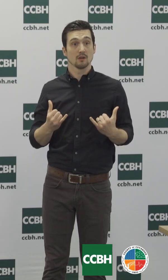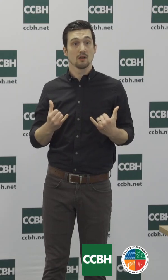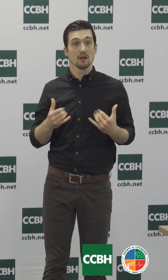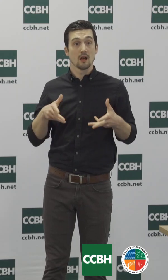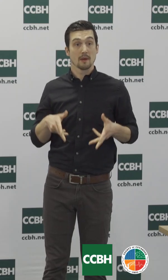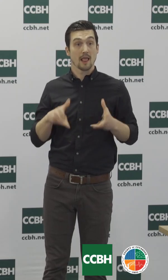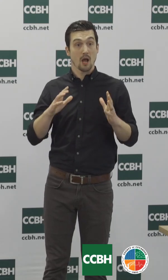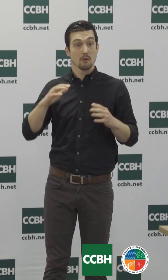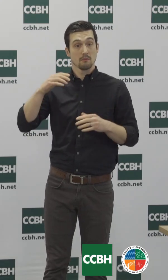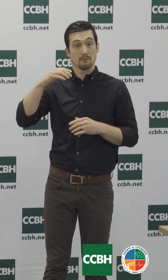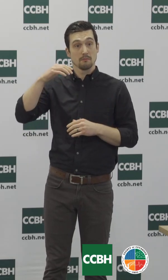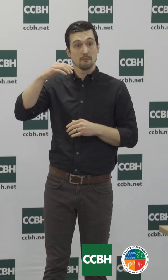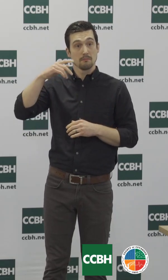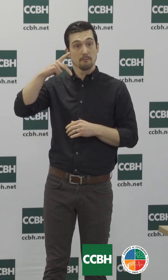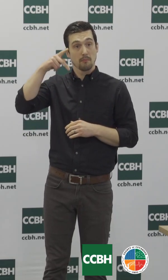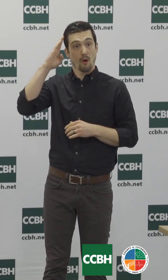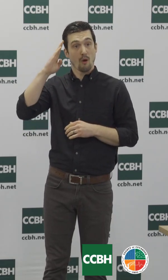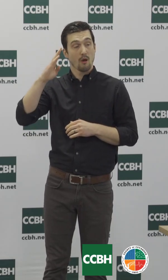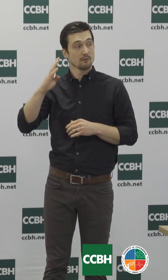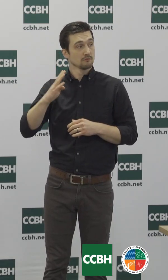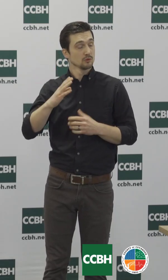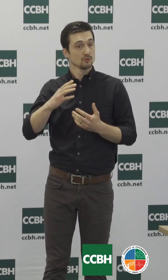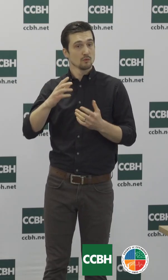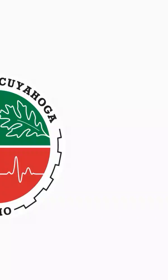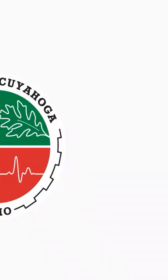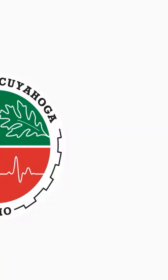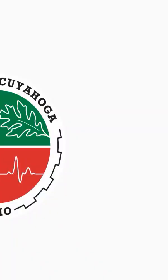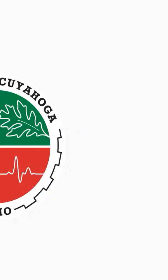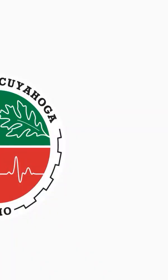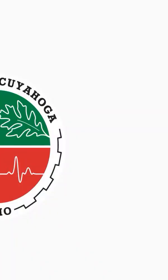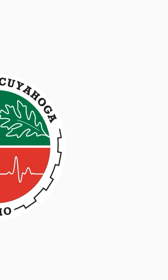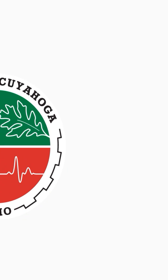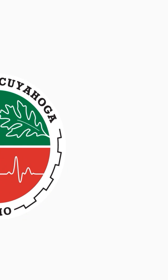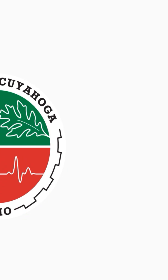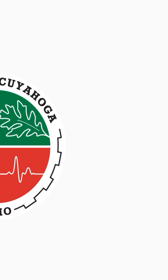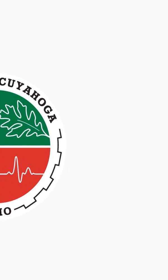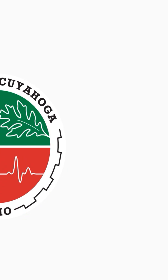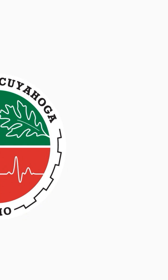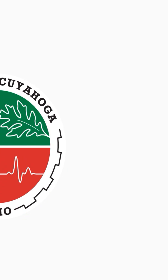reposition and our cameras to position to the slides.